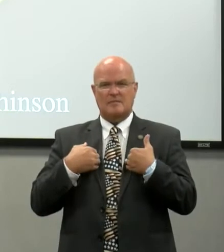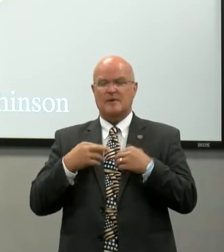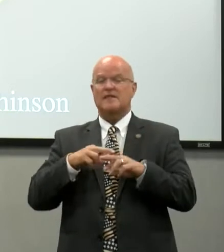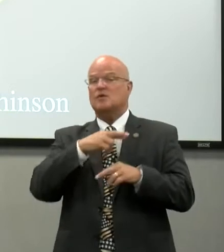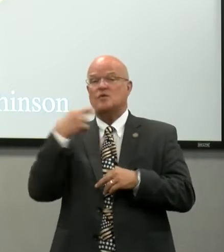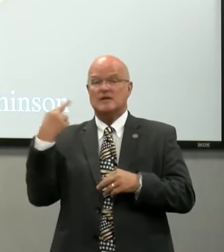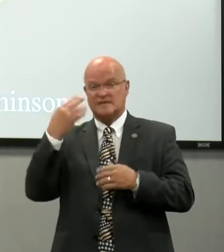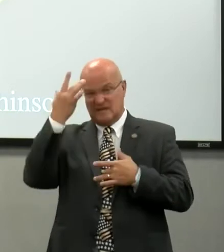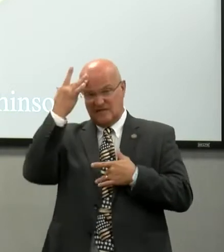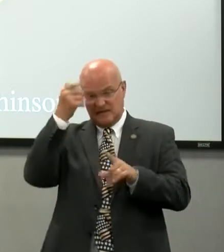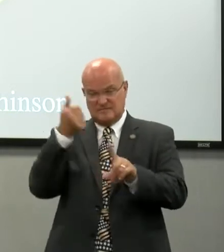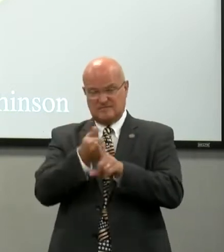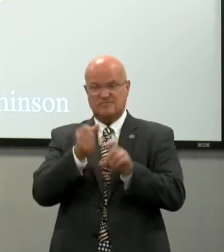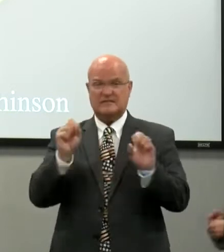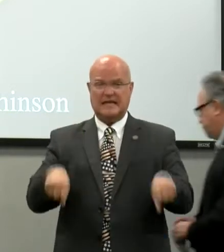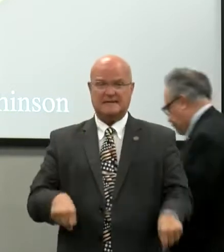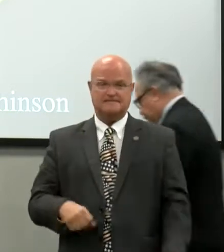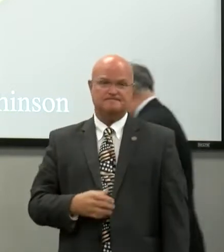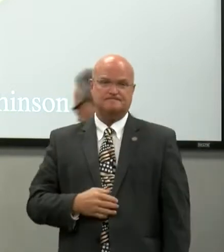from this infection.